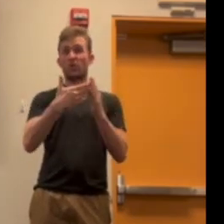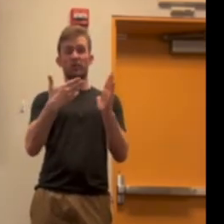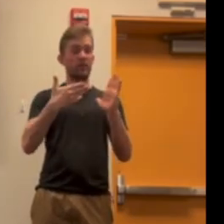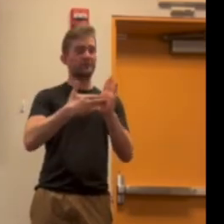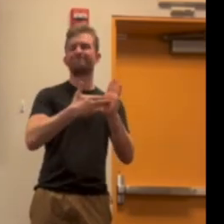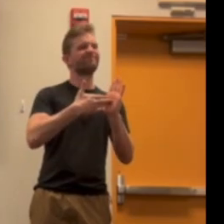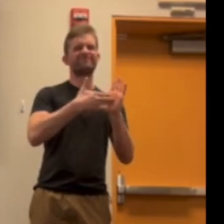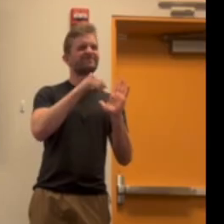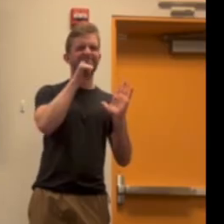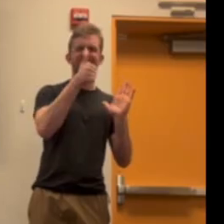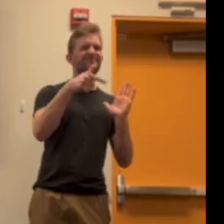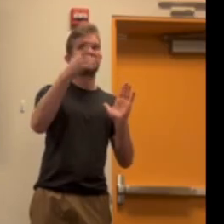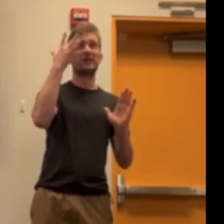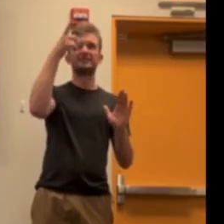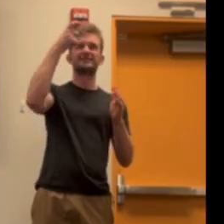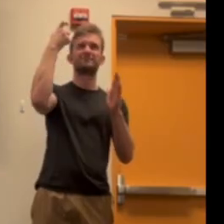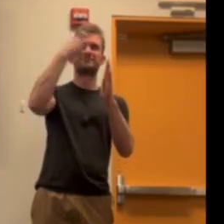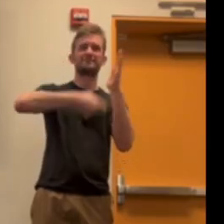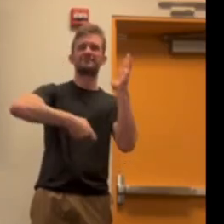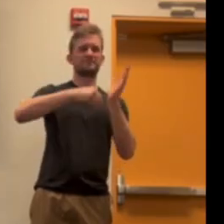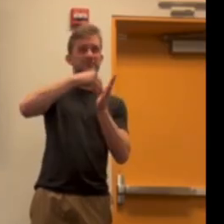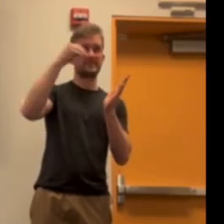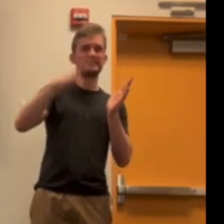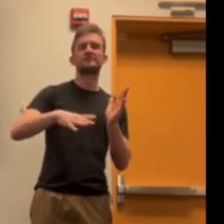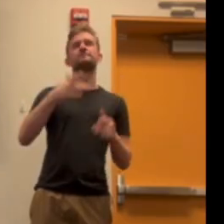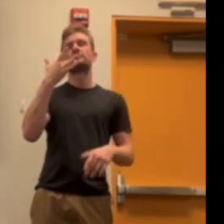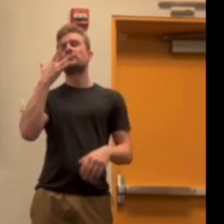that maybe. But you never